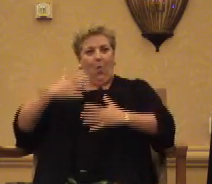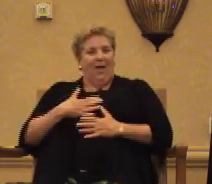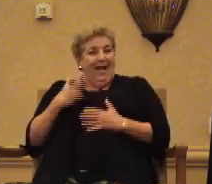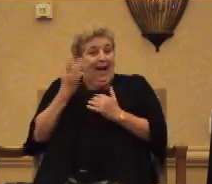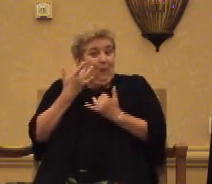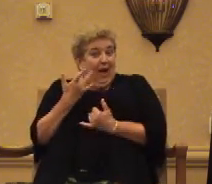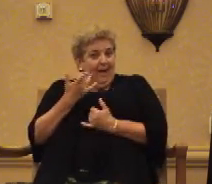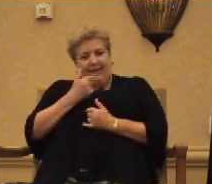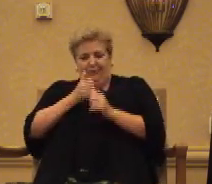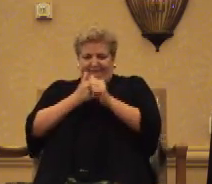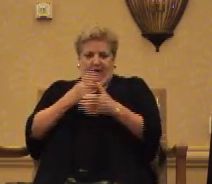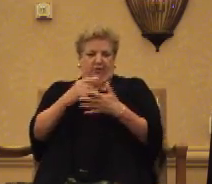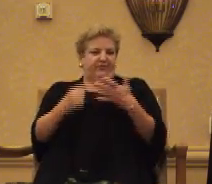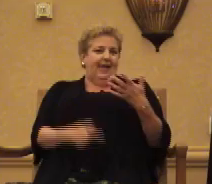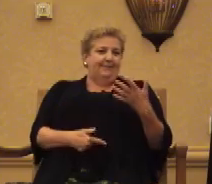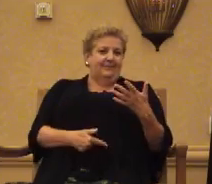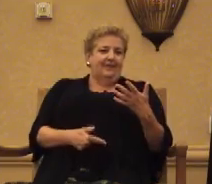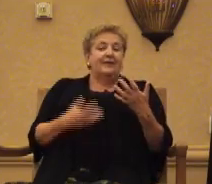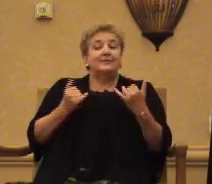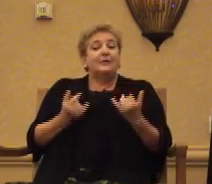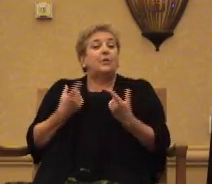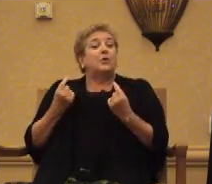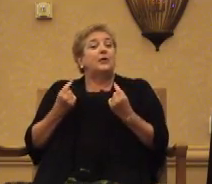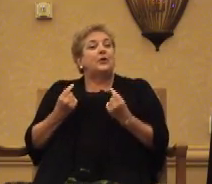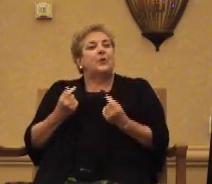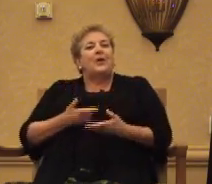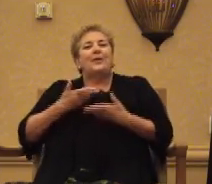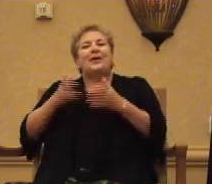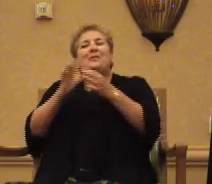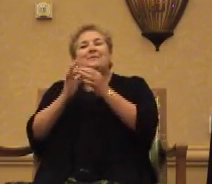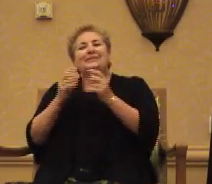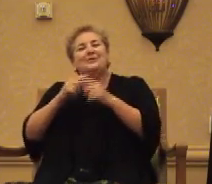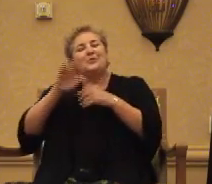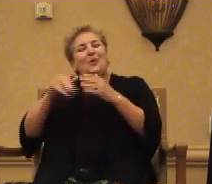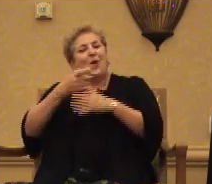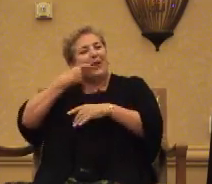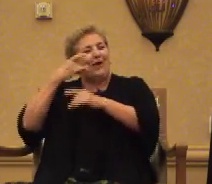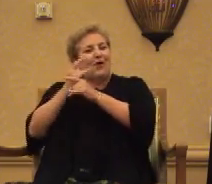tried to carry this message to all alcoholics and to practice these principles in all our affairs.